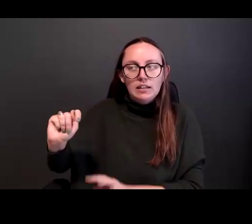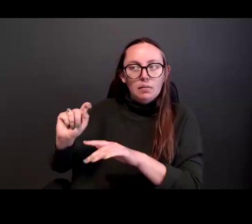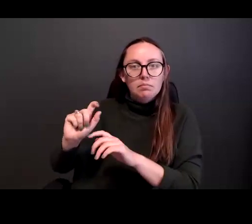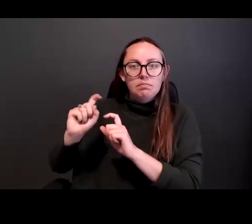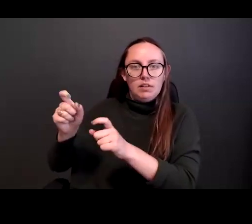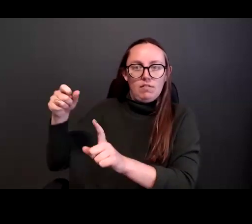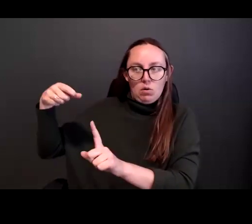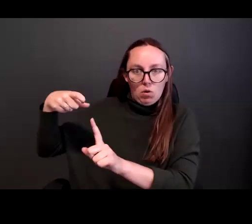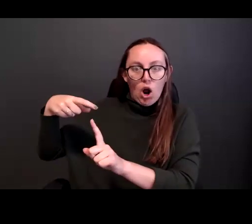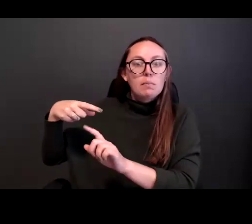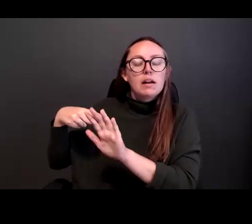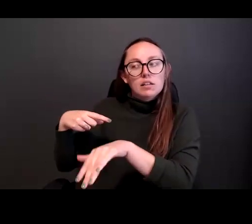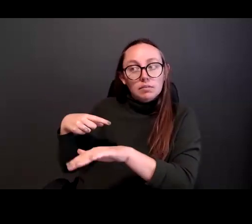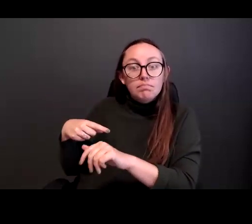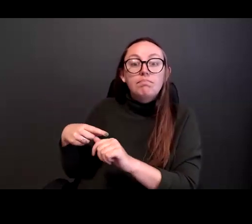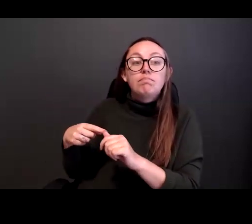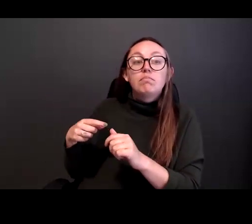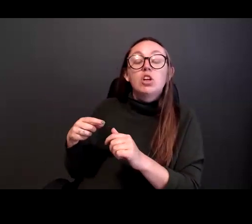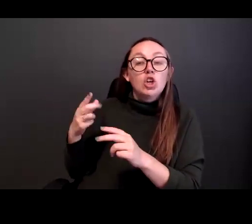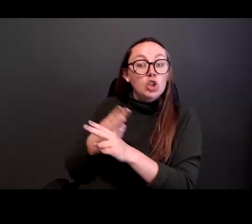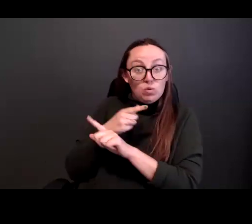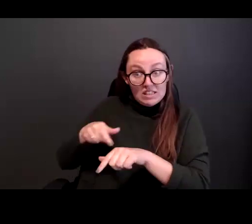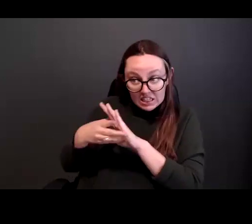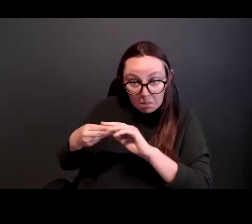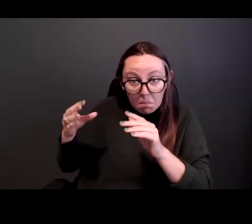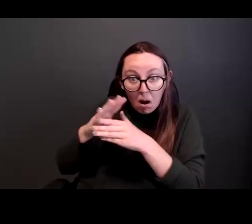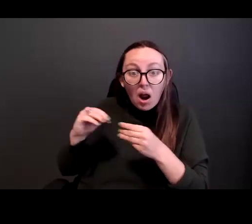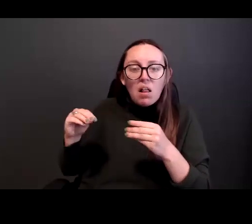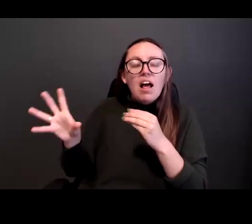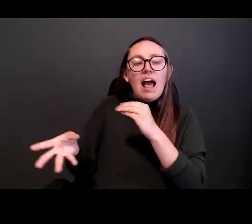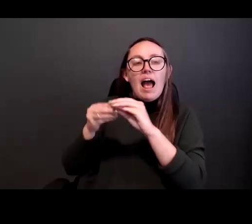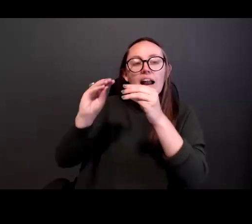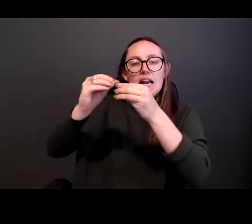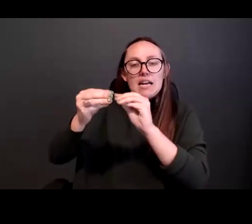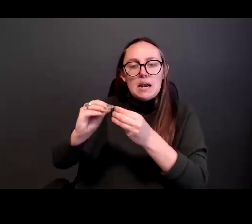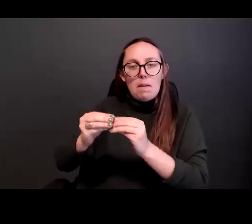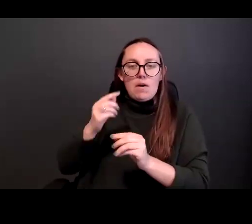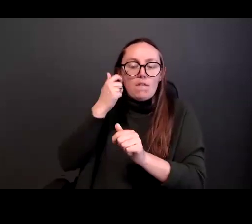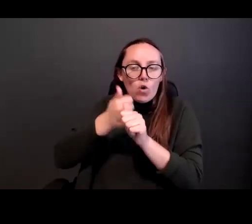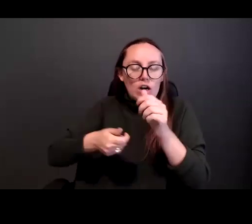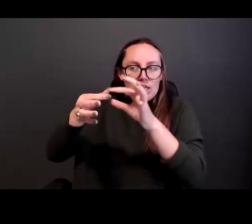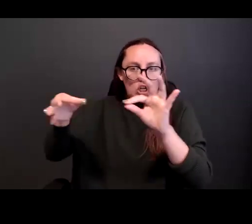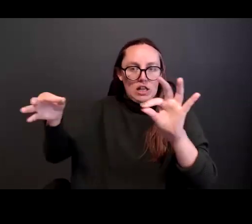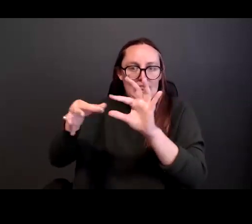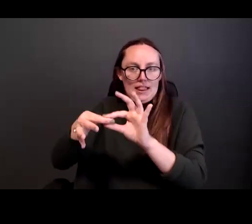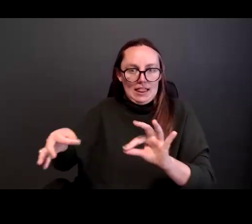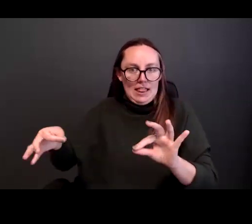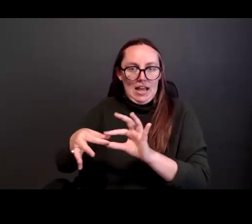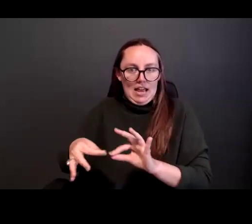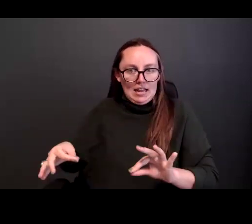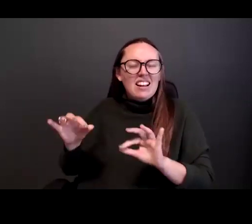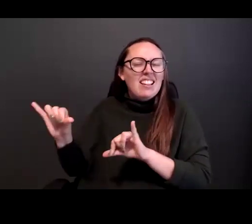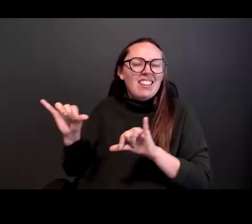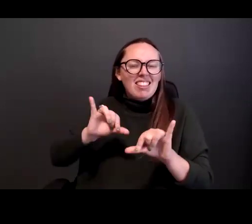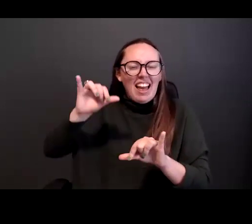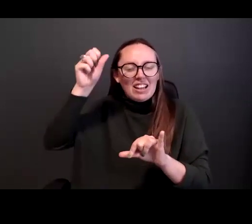a Shakespearean play. If you've ever taught Shakespeare and taught certain classical literature pieces that are written